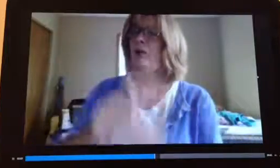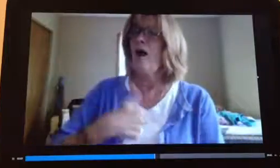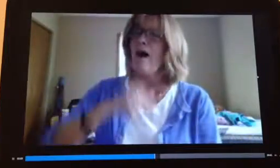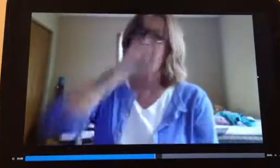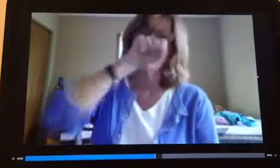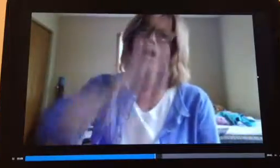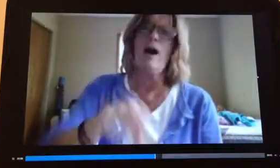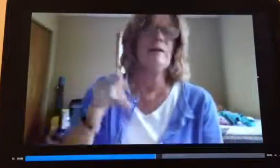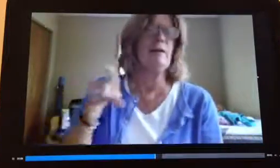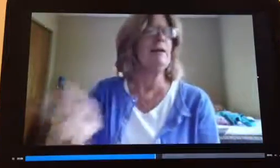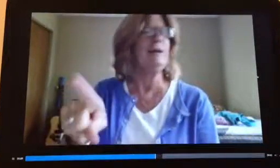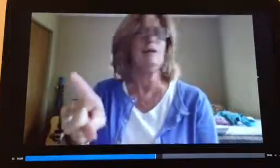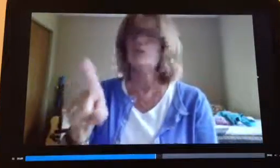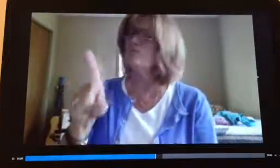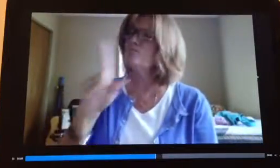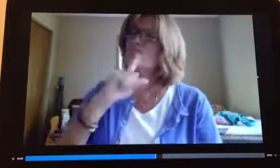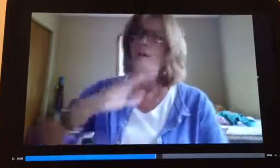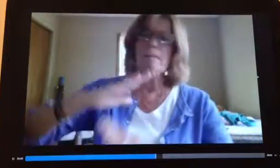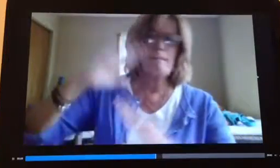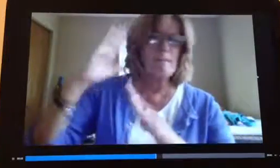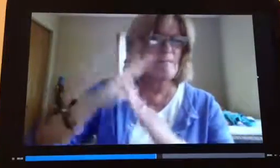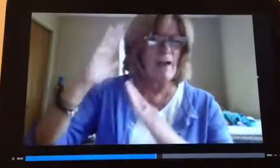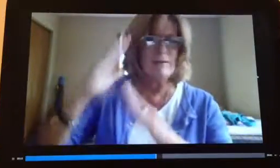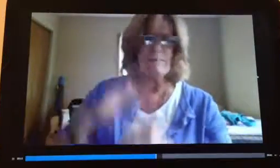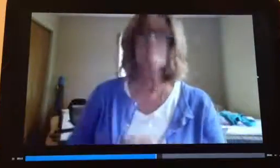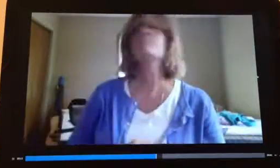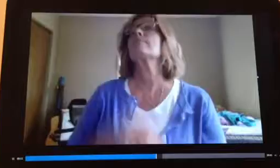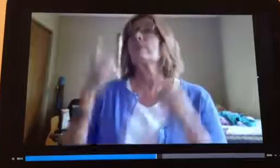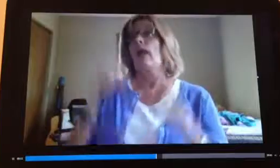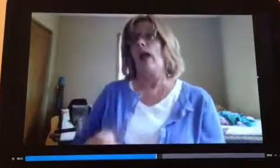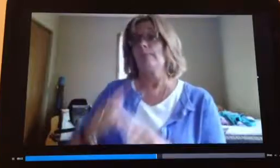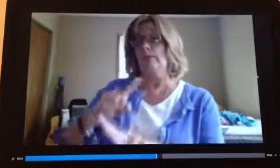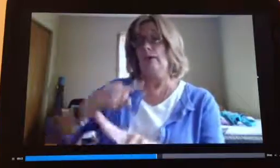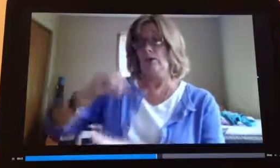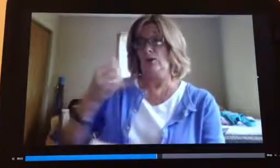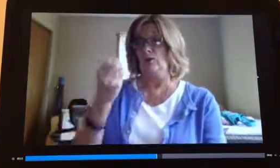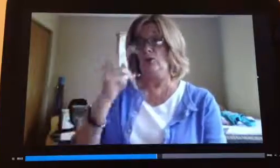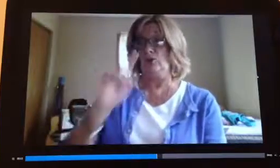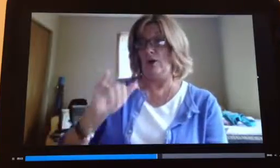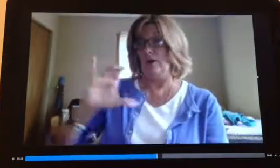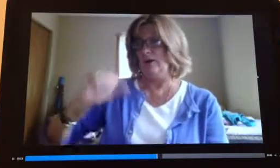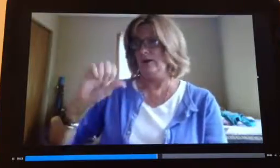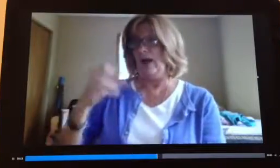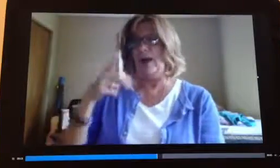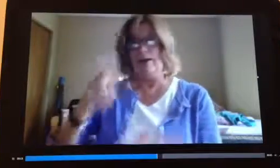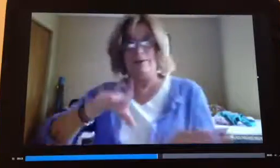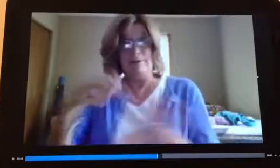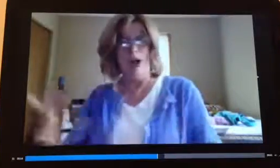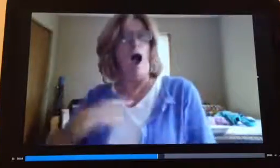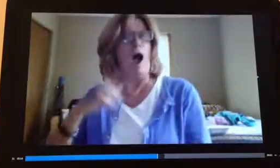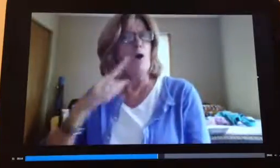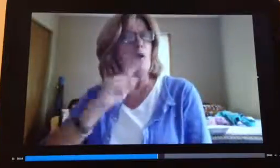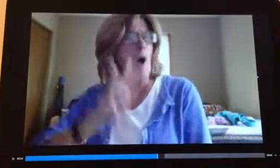and he is my favorite artist. The best. I love Johnny